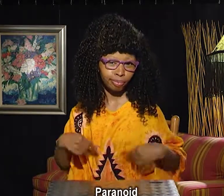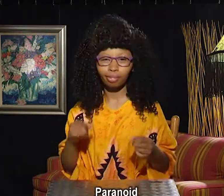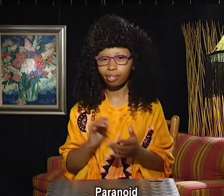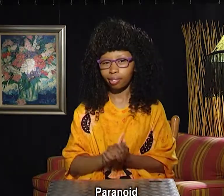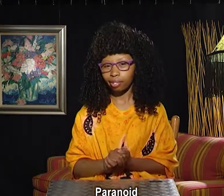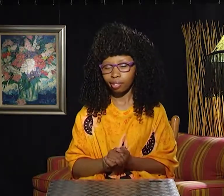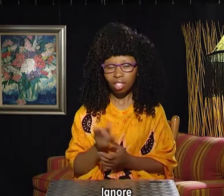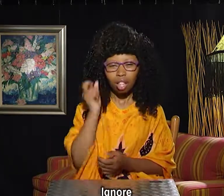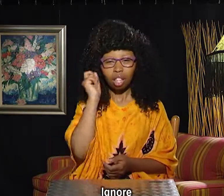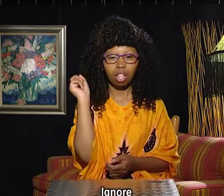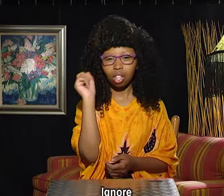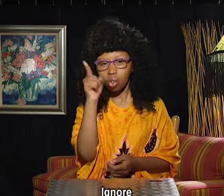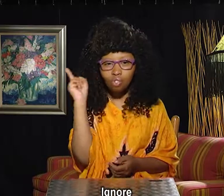Paranoid. Ignore.